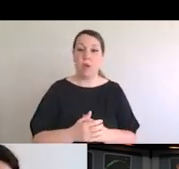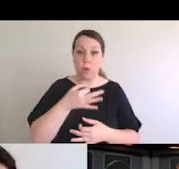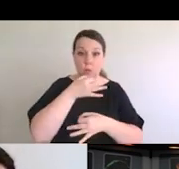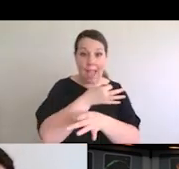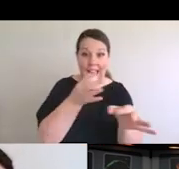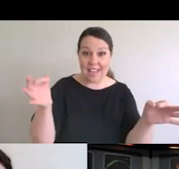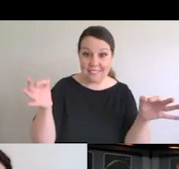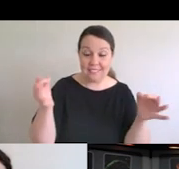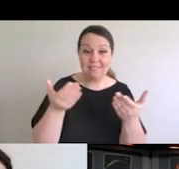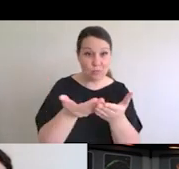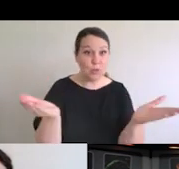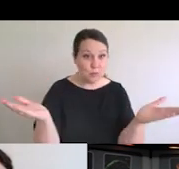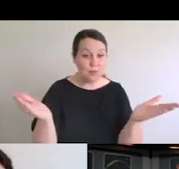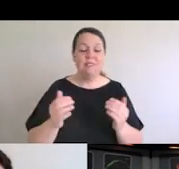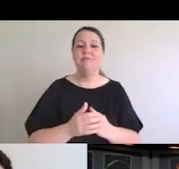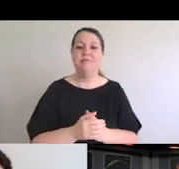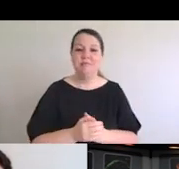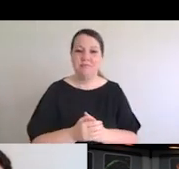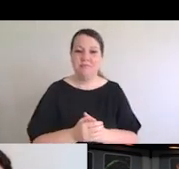is,